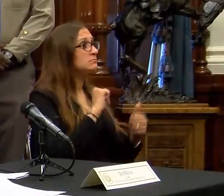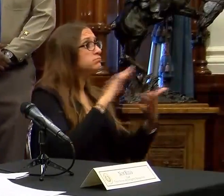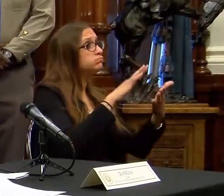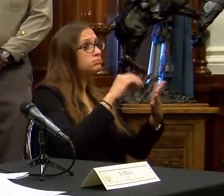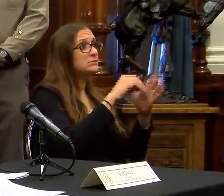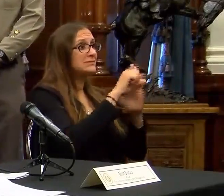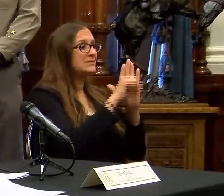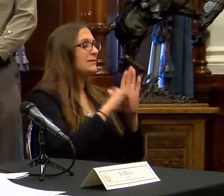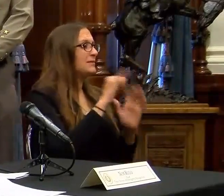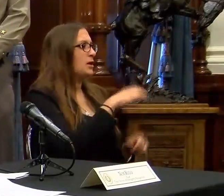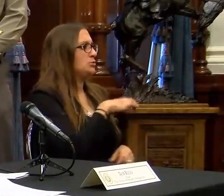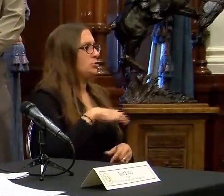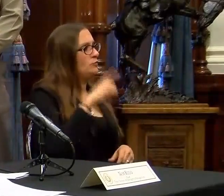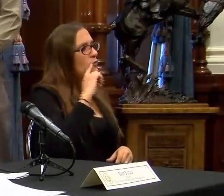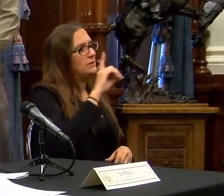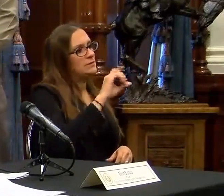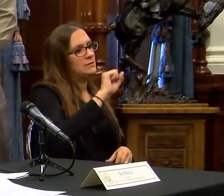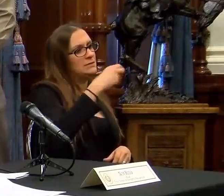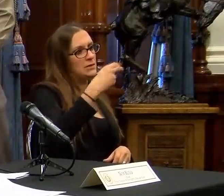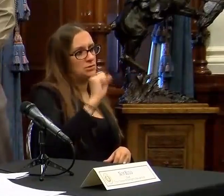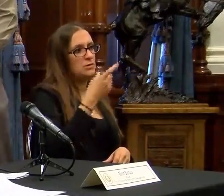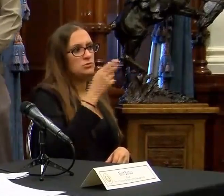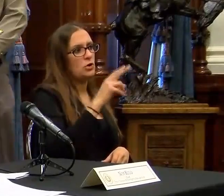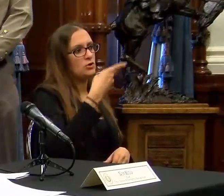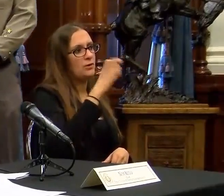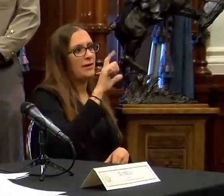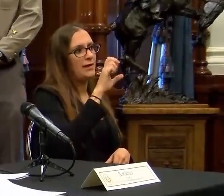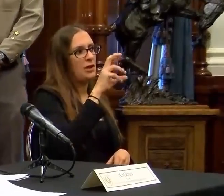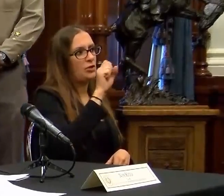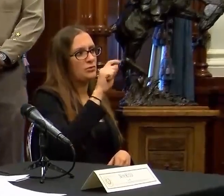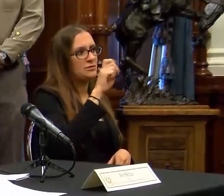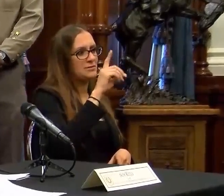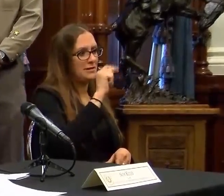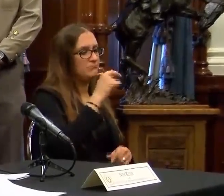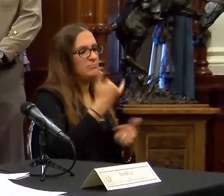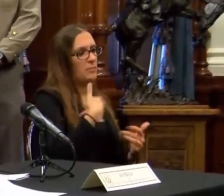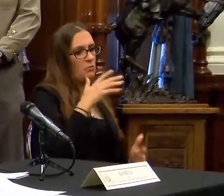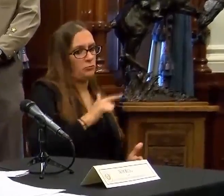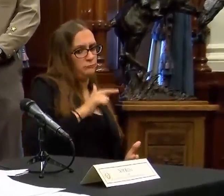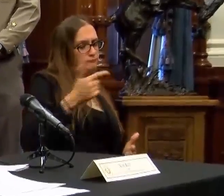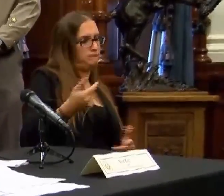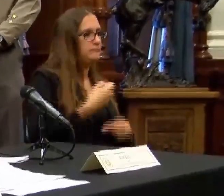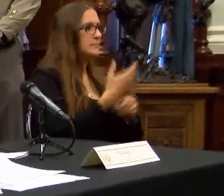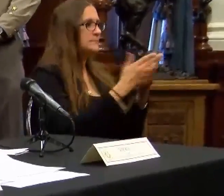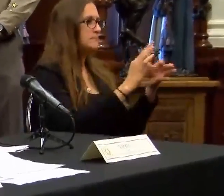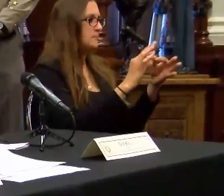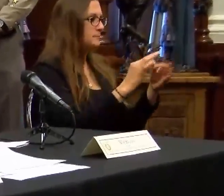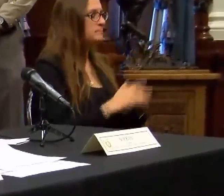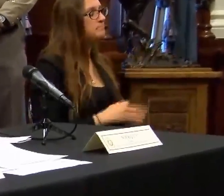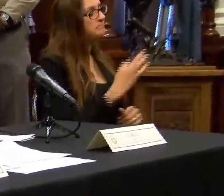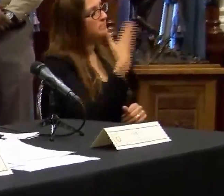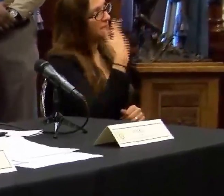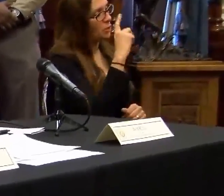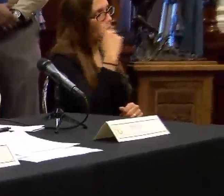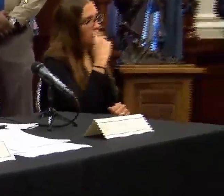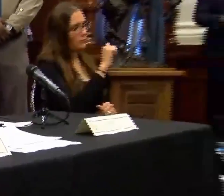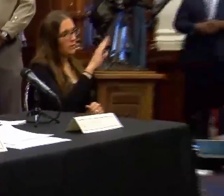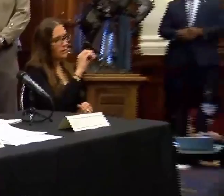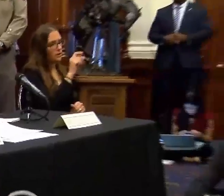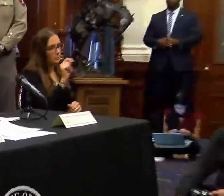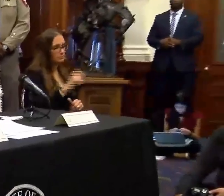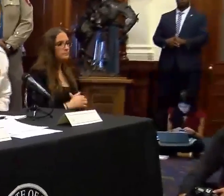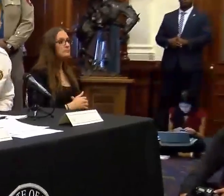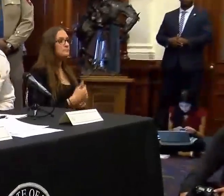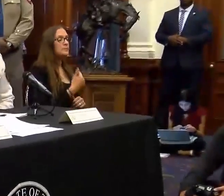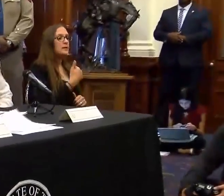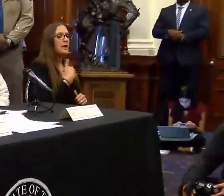the commissioner for DSHS, Dr. Hellerstedt, who I will now call upon to make some remarks. Thank you, Governor Abbott. I'd really